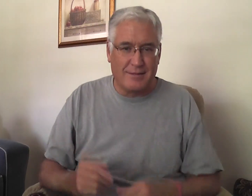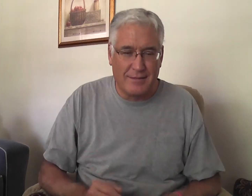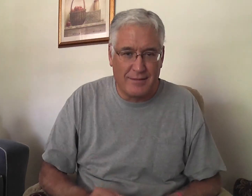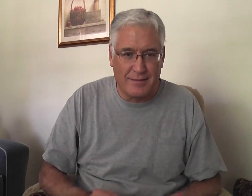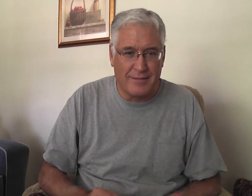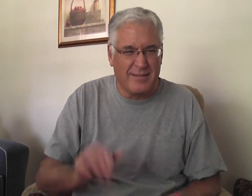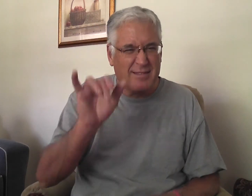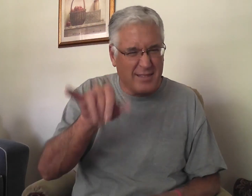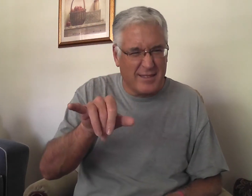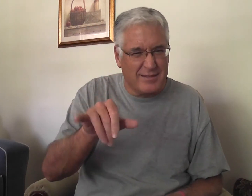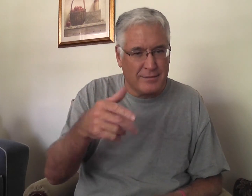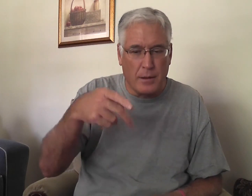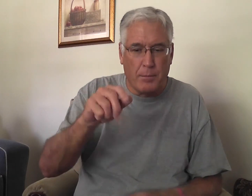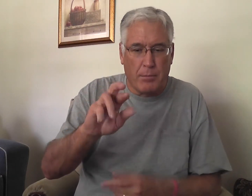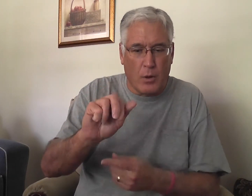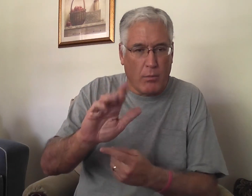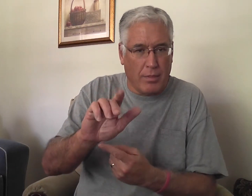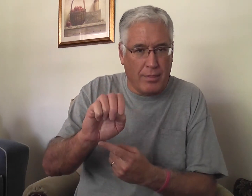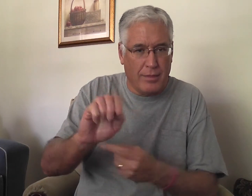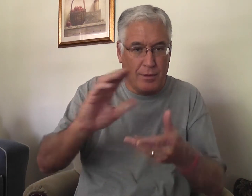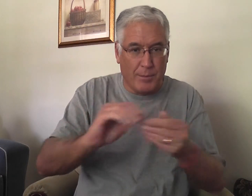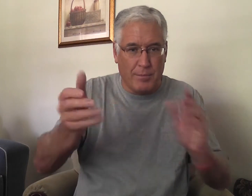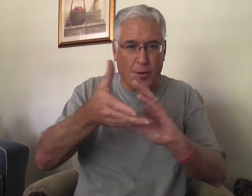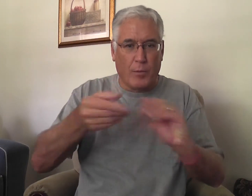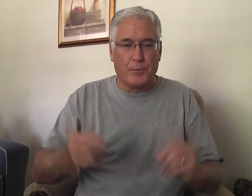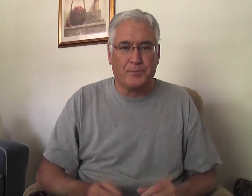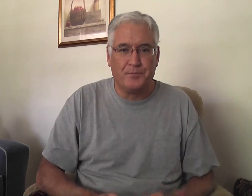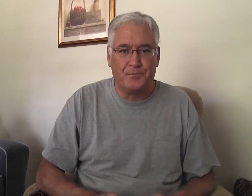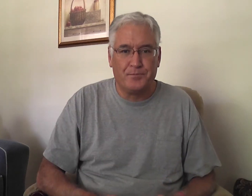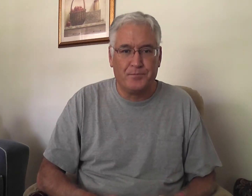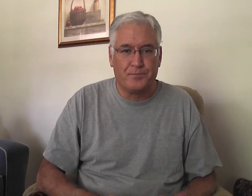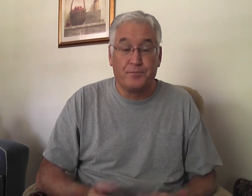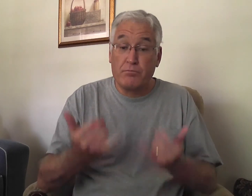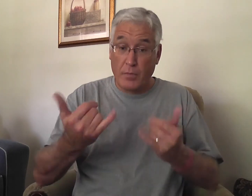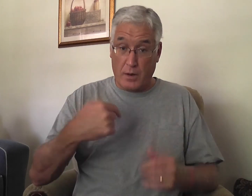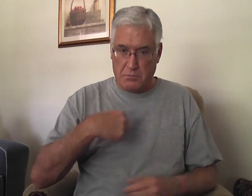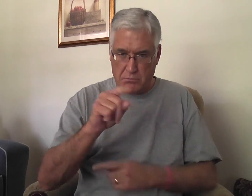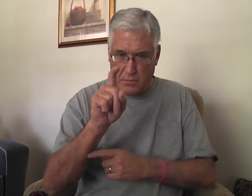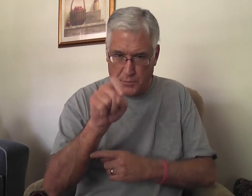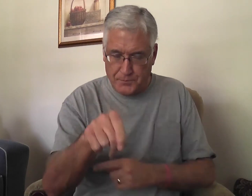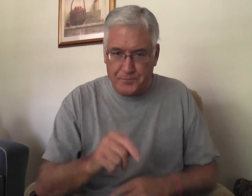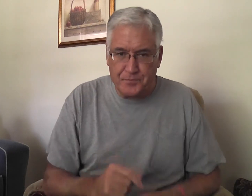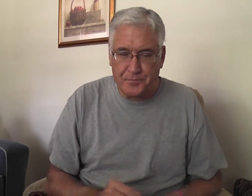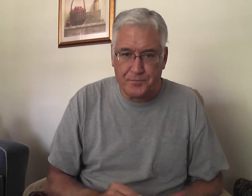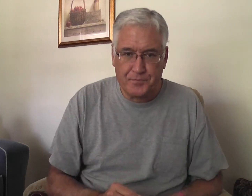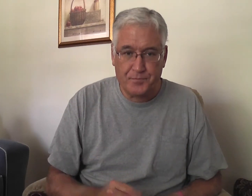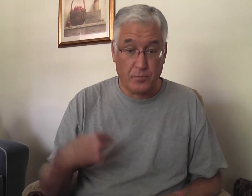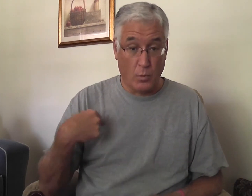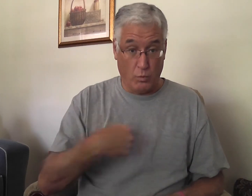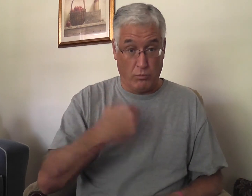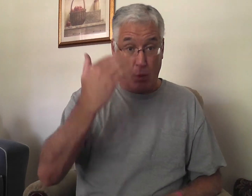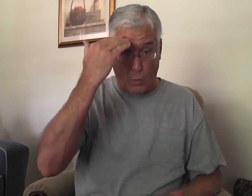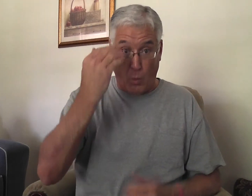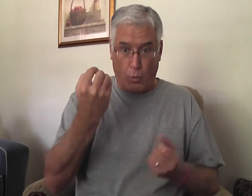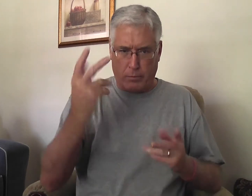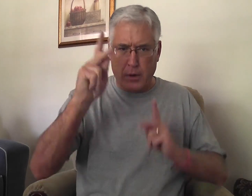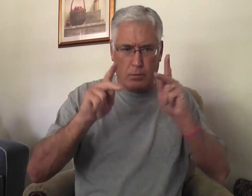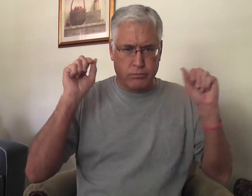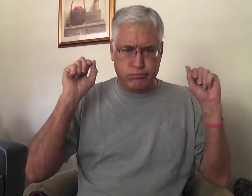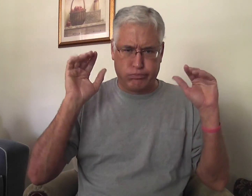spiritual things. That is a parable or a story. Now, I'm going to ask you a question. We